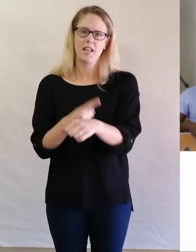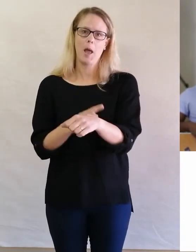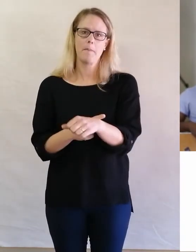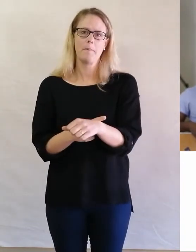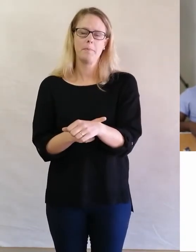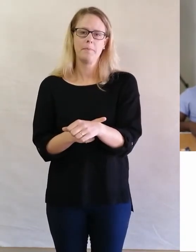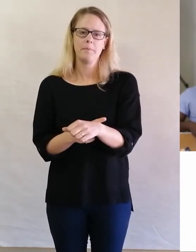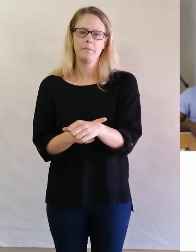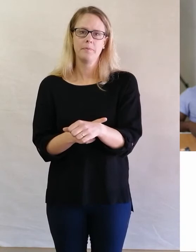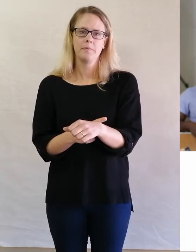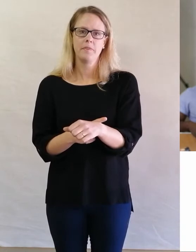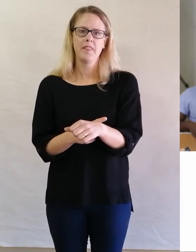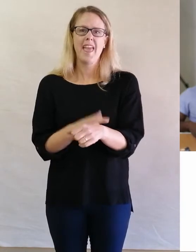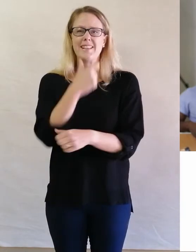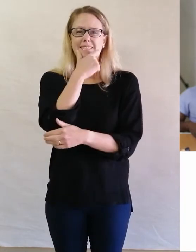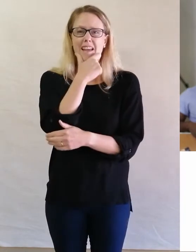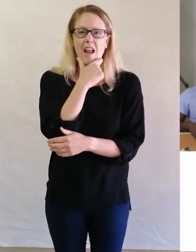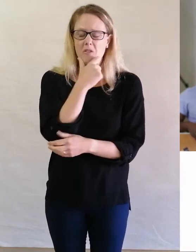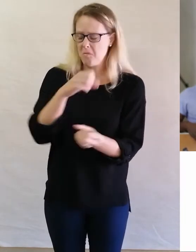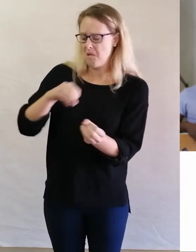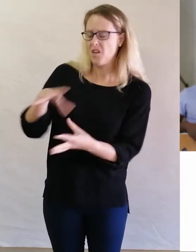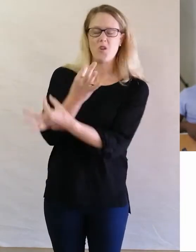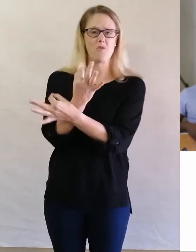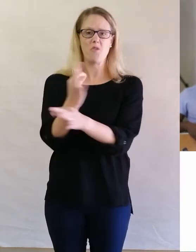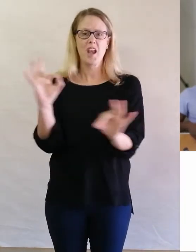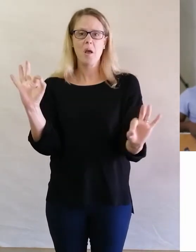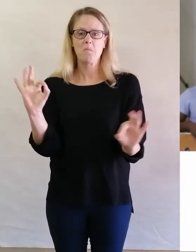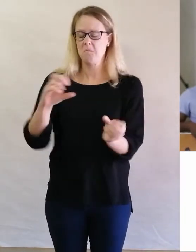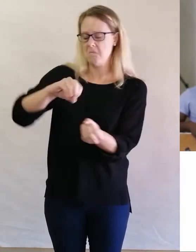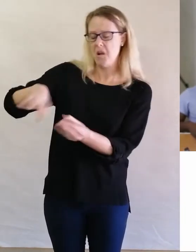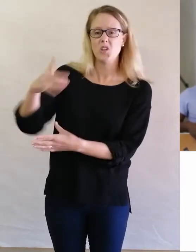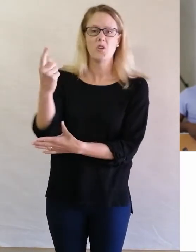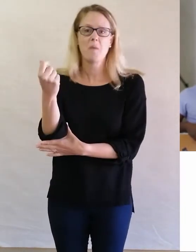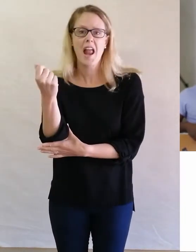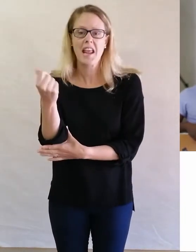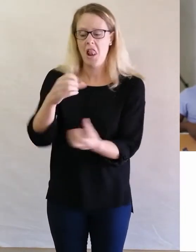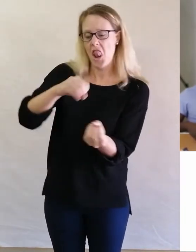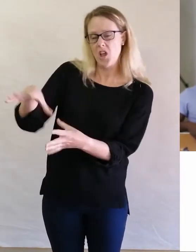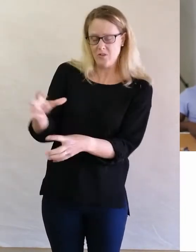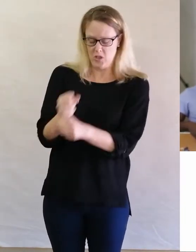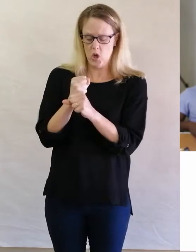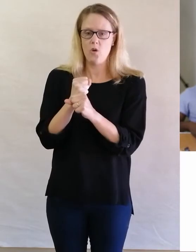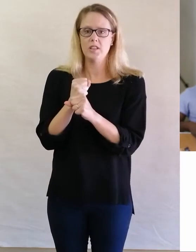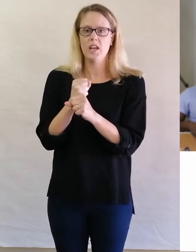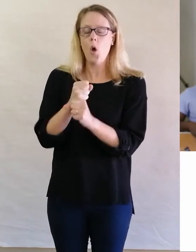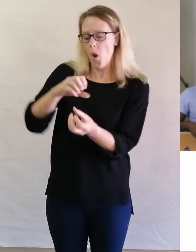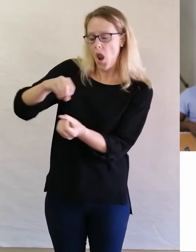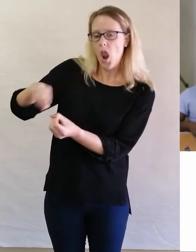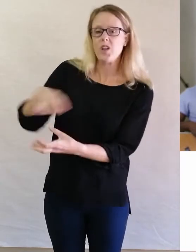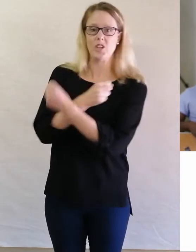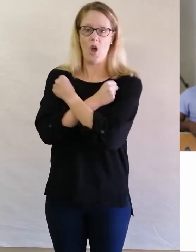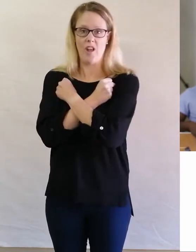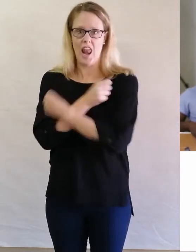few months. Grief from loss of freedom, loss of income, loss of security, or loss of a loved